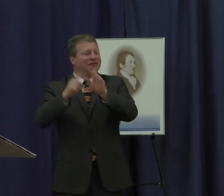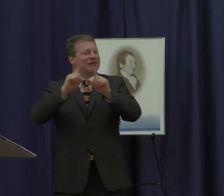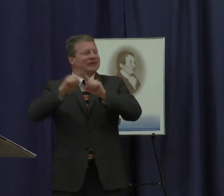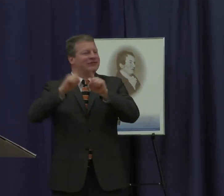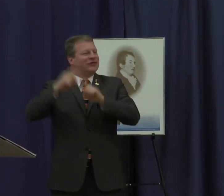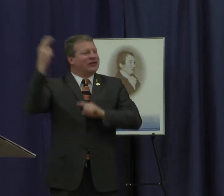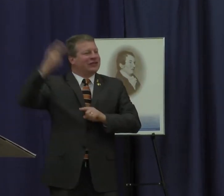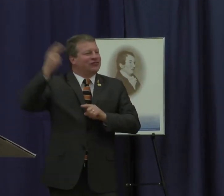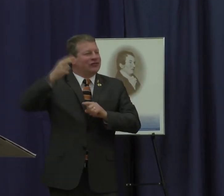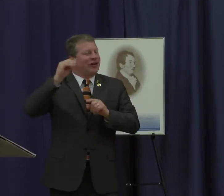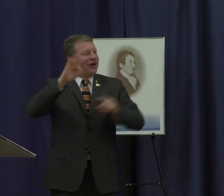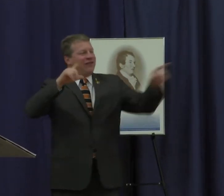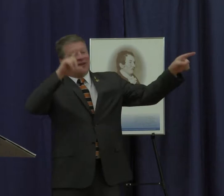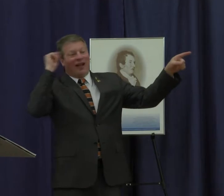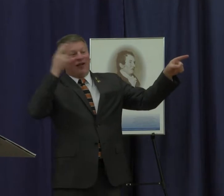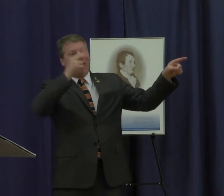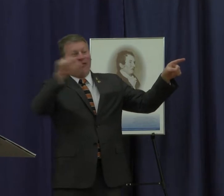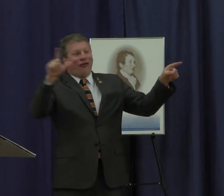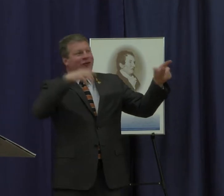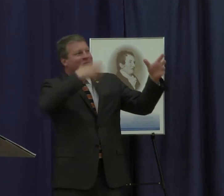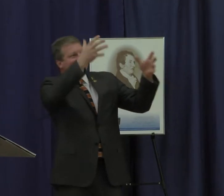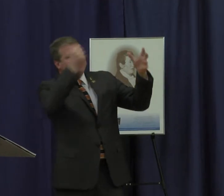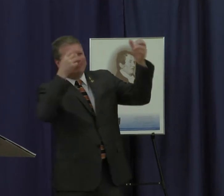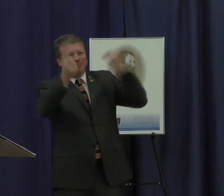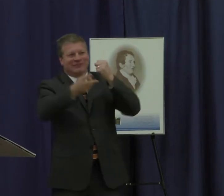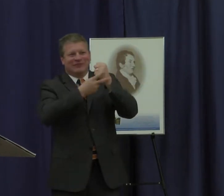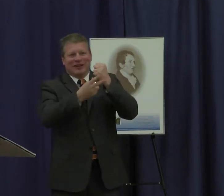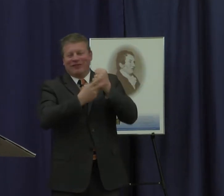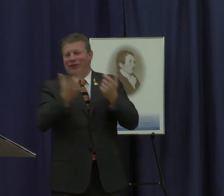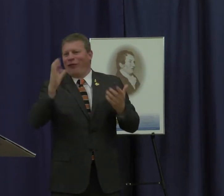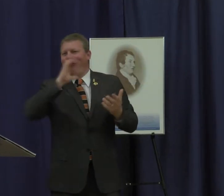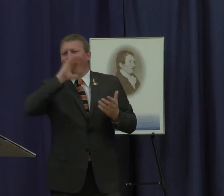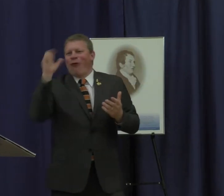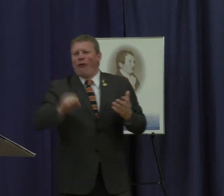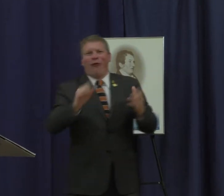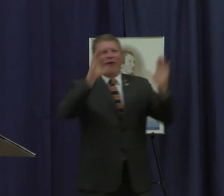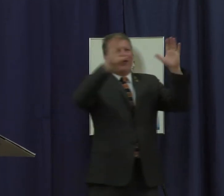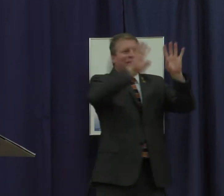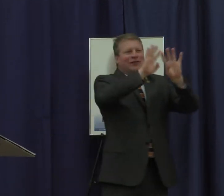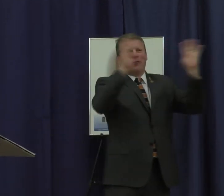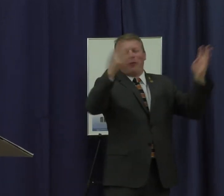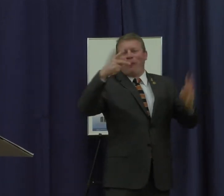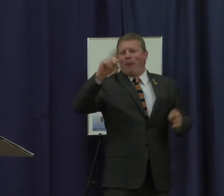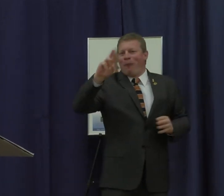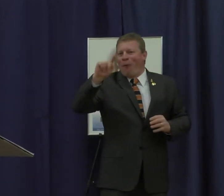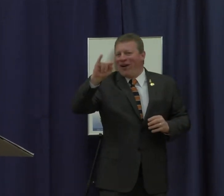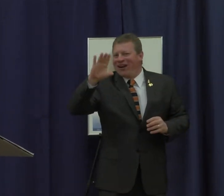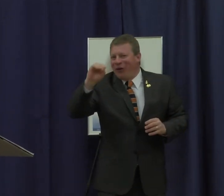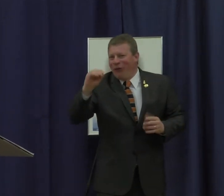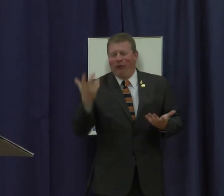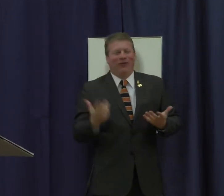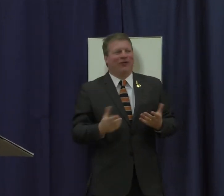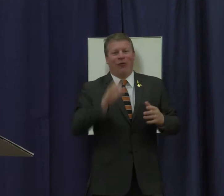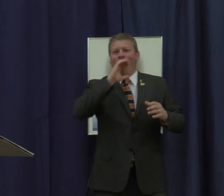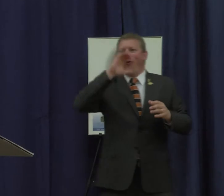to hear Brad Mosley talk about the history of Gallaudet Hall and some of the artifacts that have been saved at the